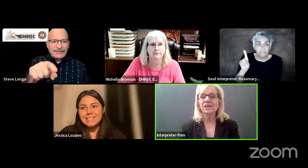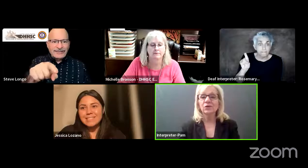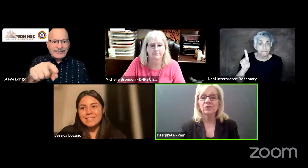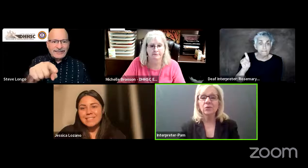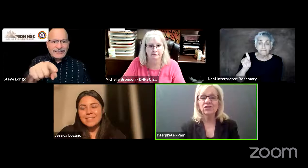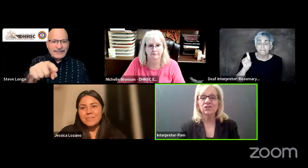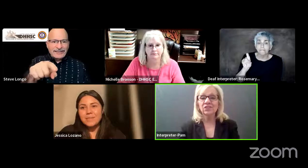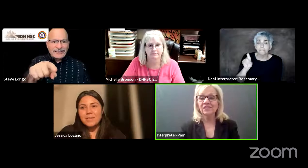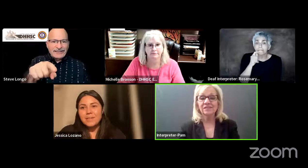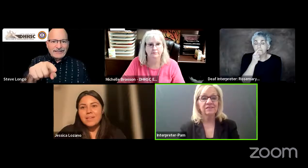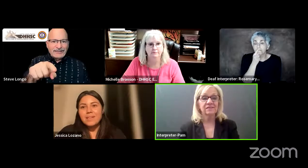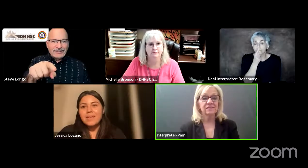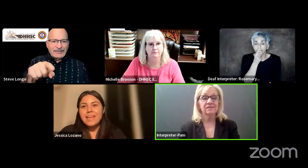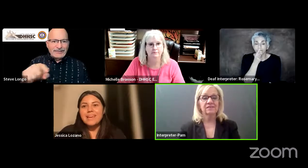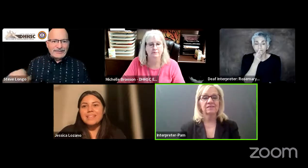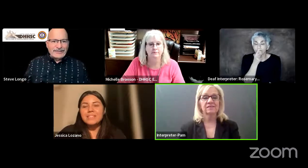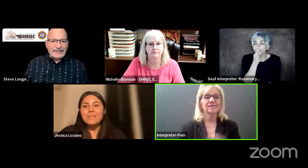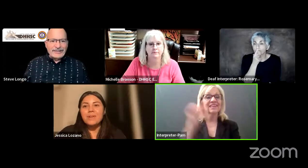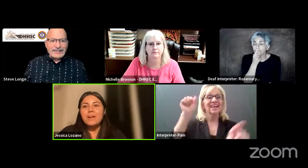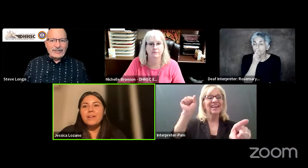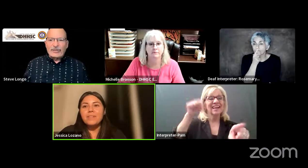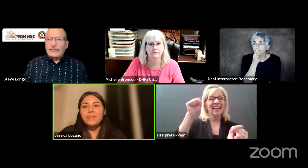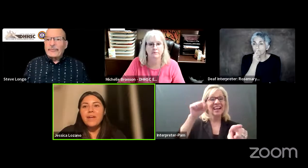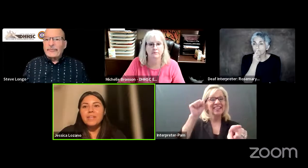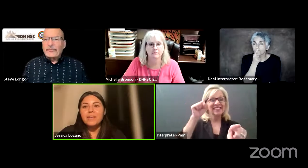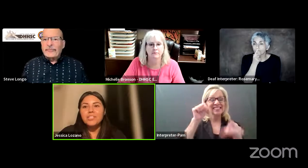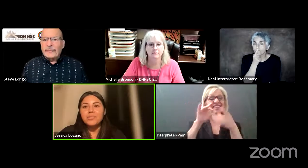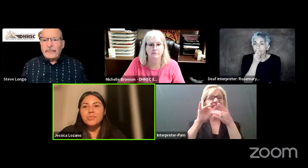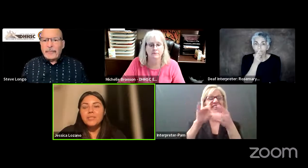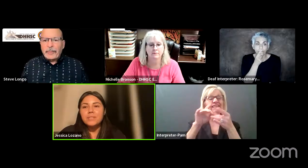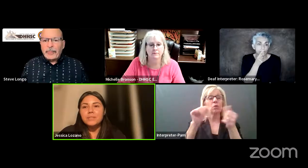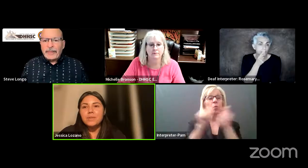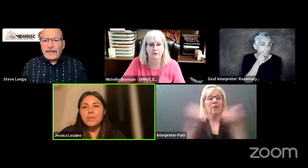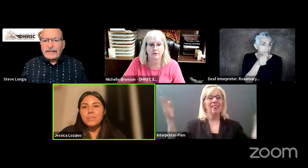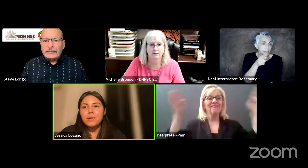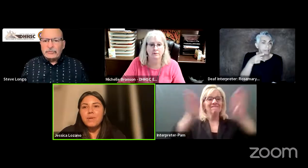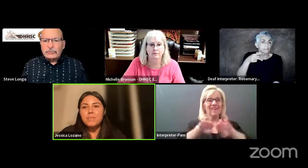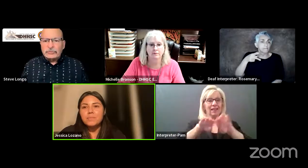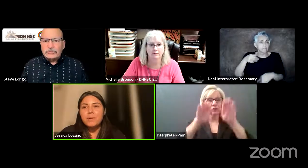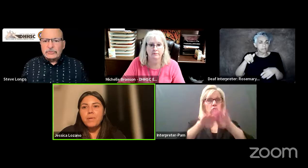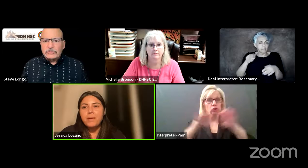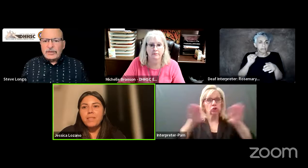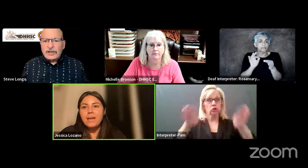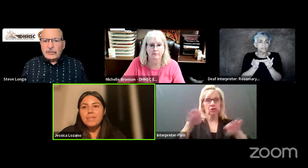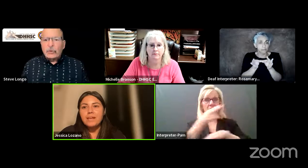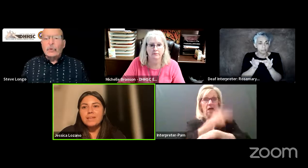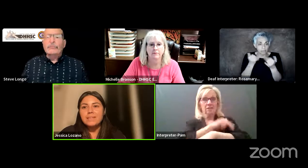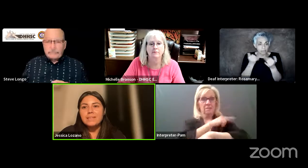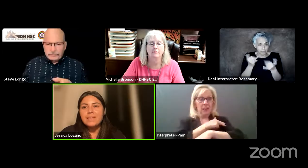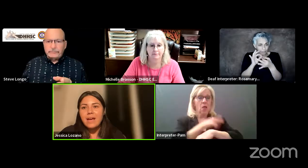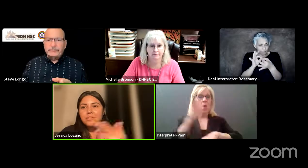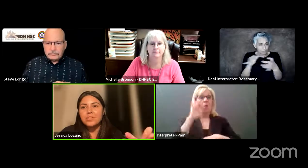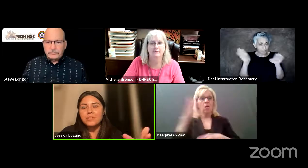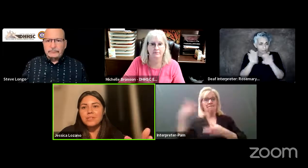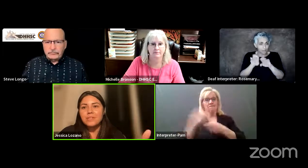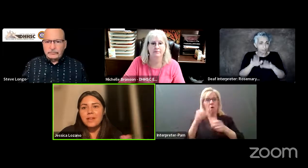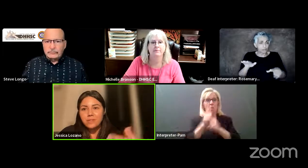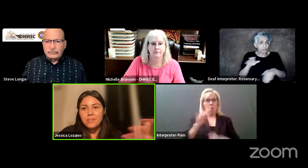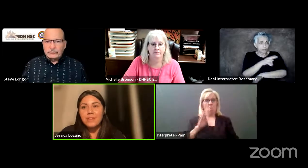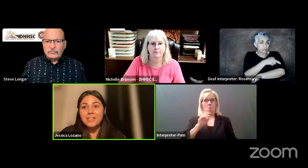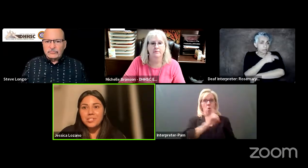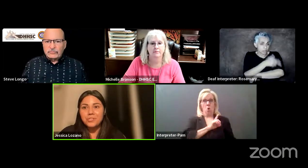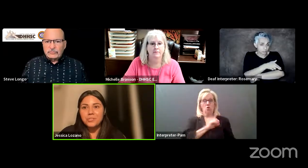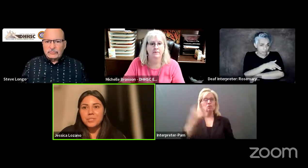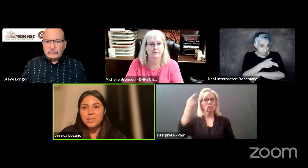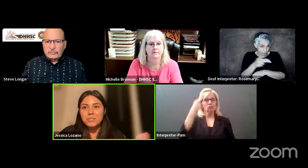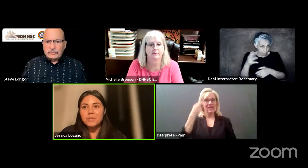Yes, Jessica, you have a question? Yes, regarding for Valley Children's, will the board members be part of that? Because I have children that